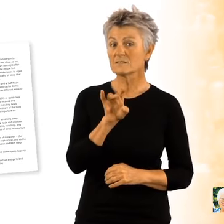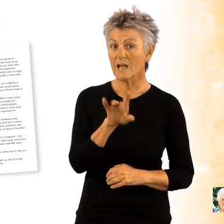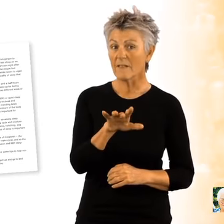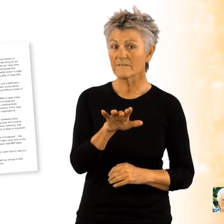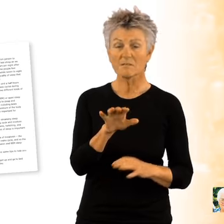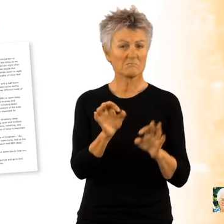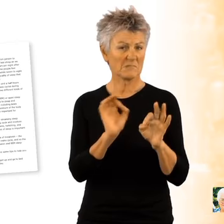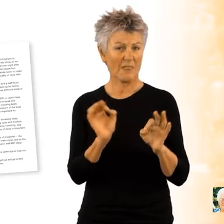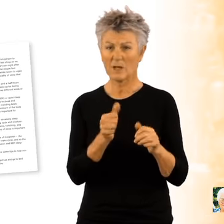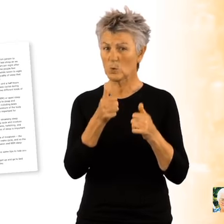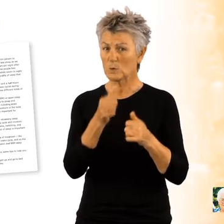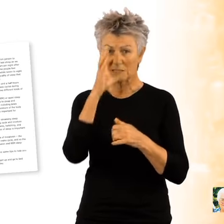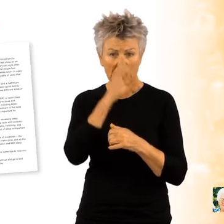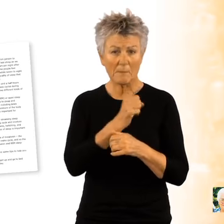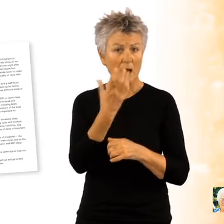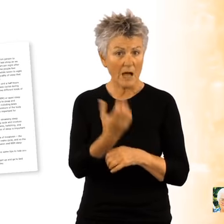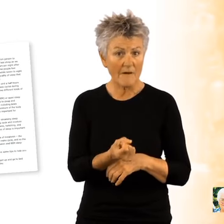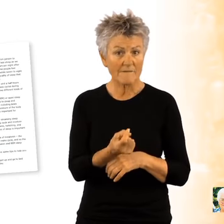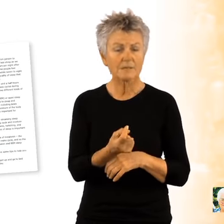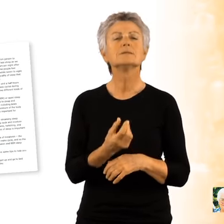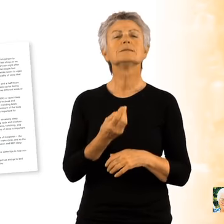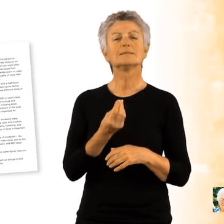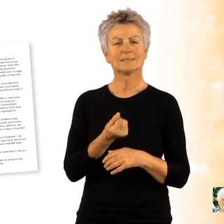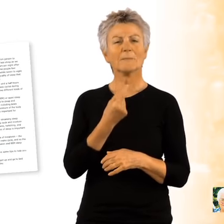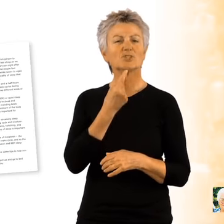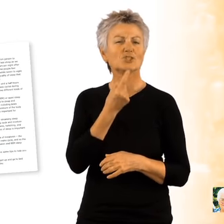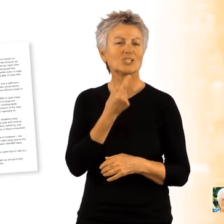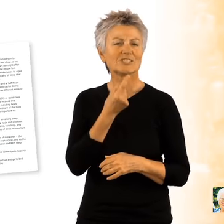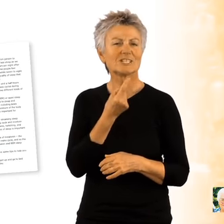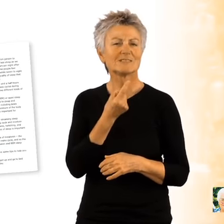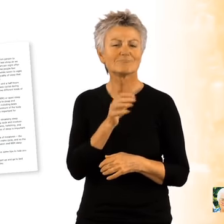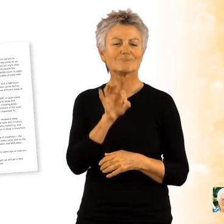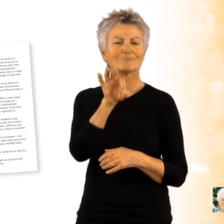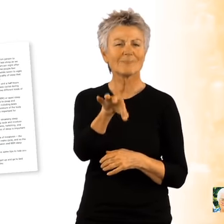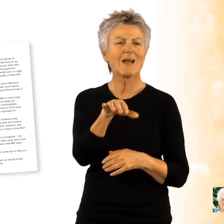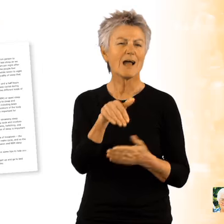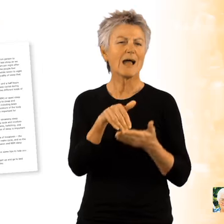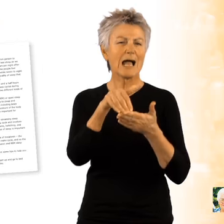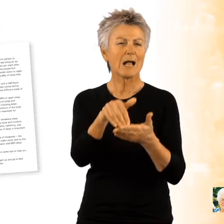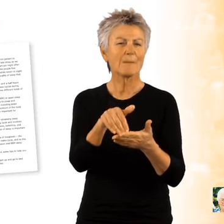If you do not sleep well, here are some tips to help you get a good night.